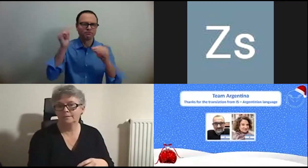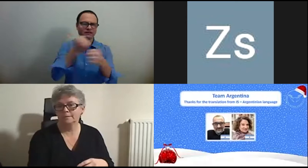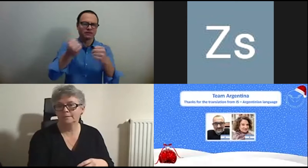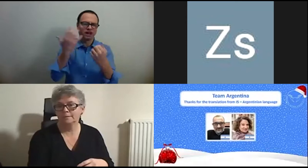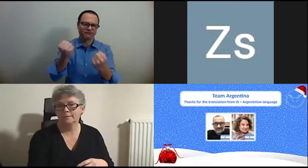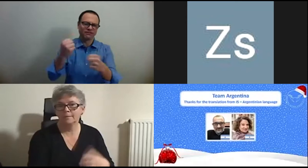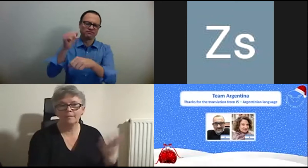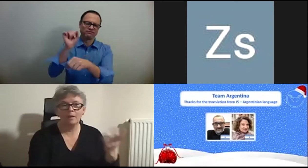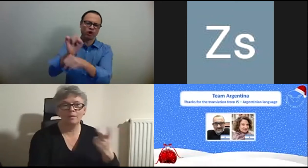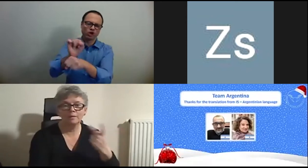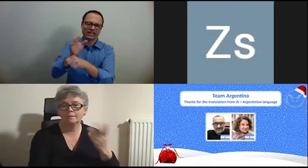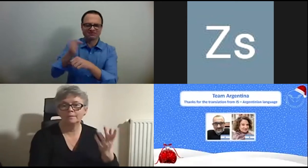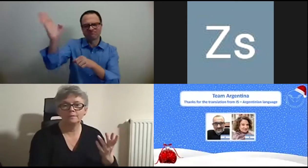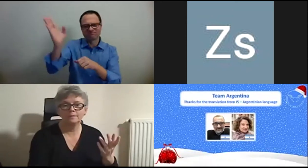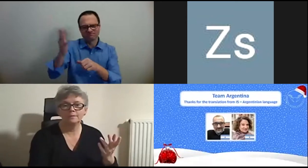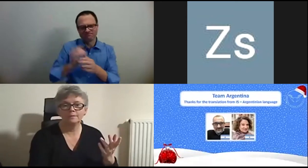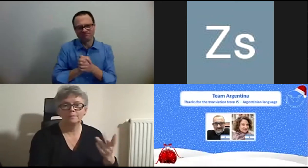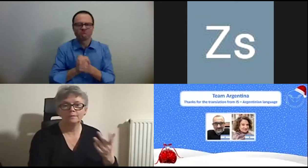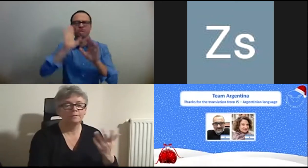You on?